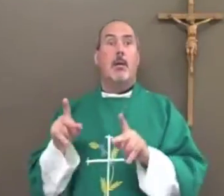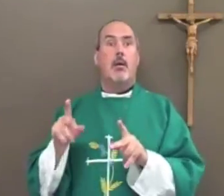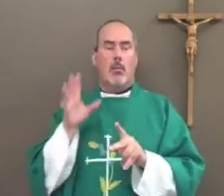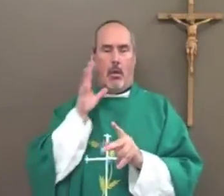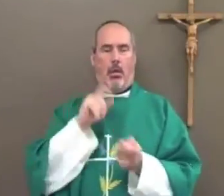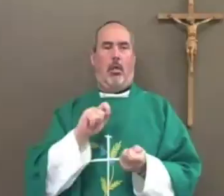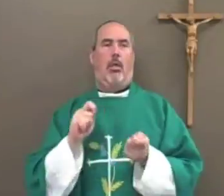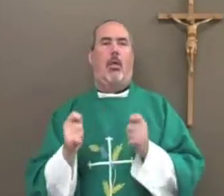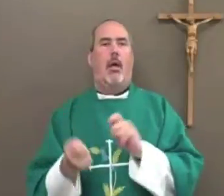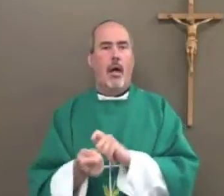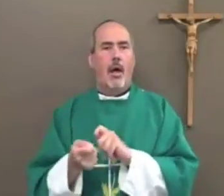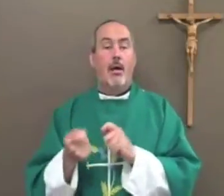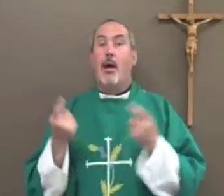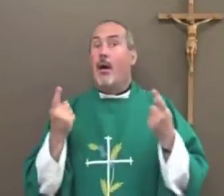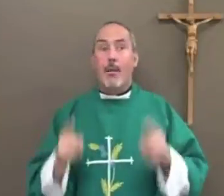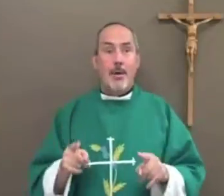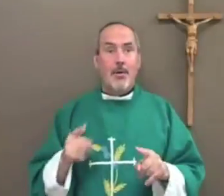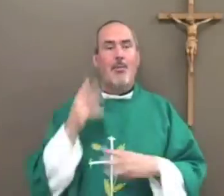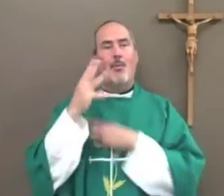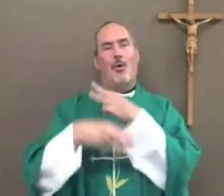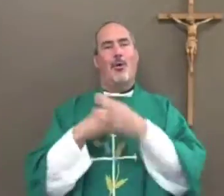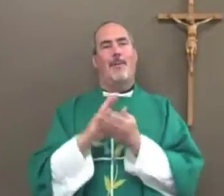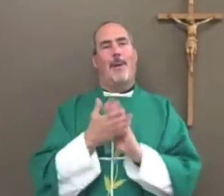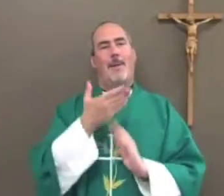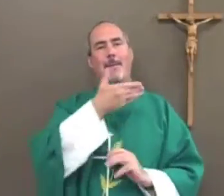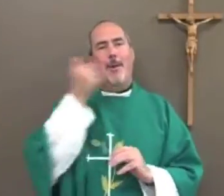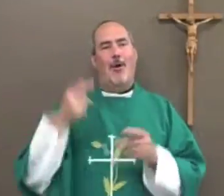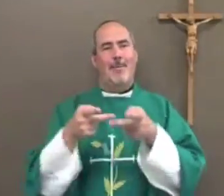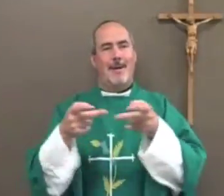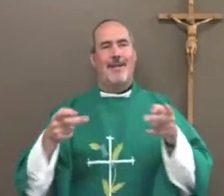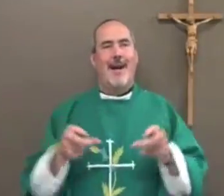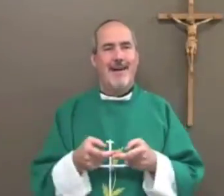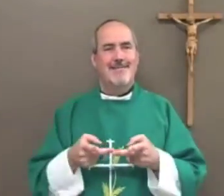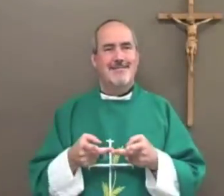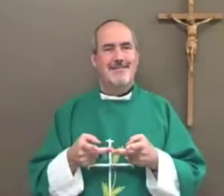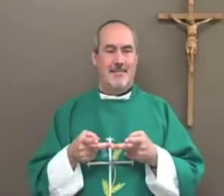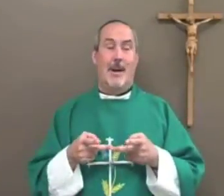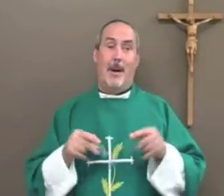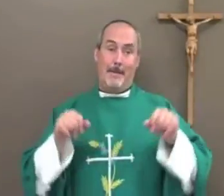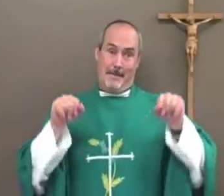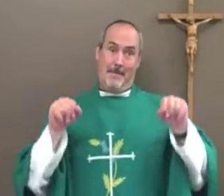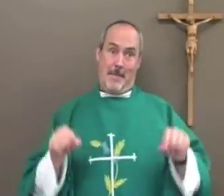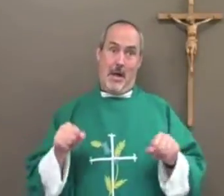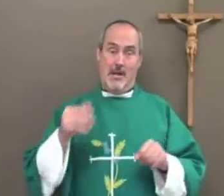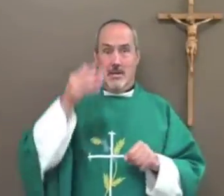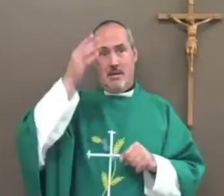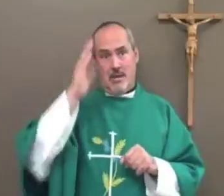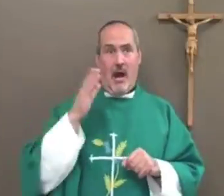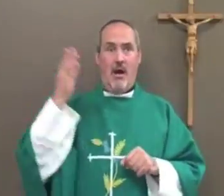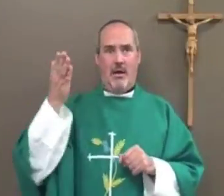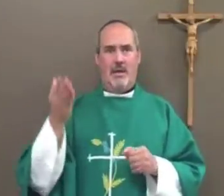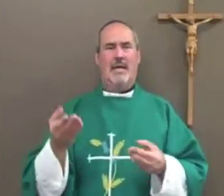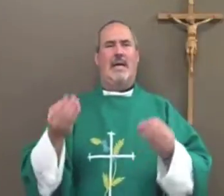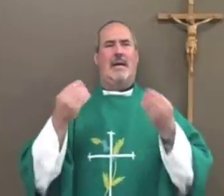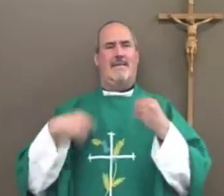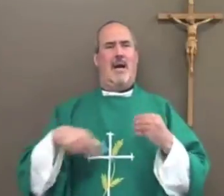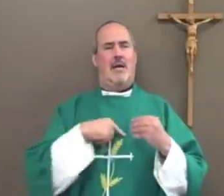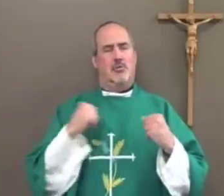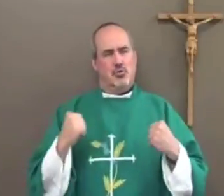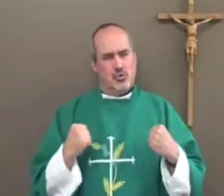patience and kindness, people can change and the world can become a better place. So it's